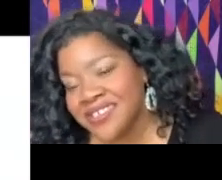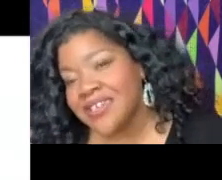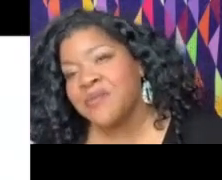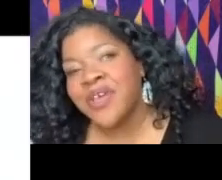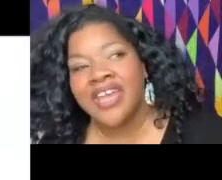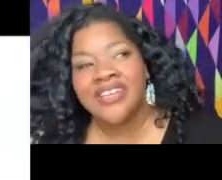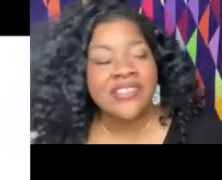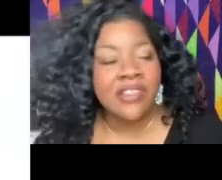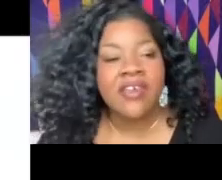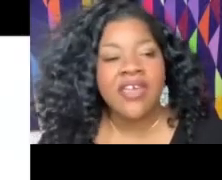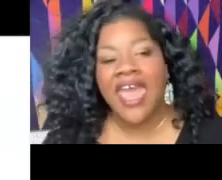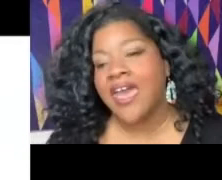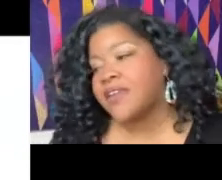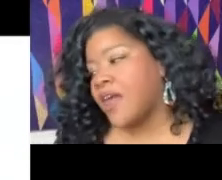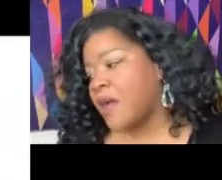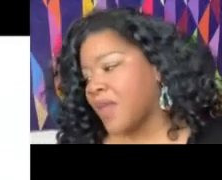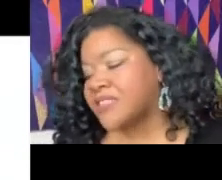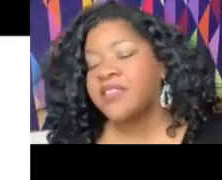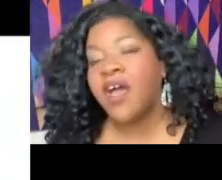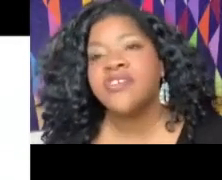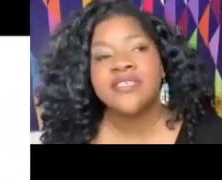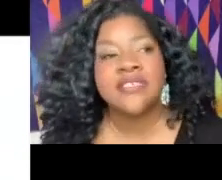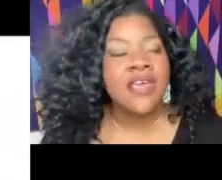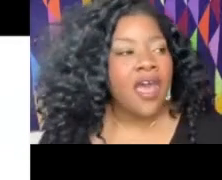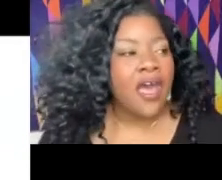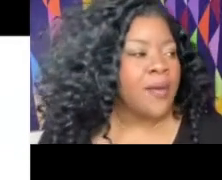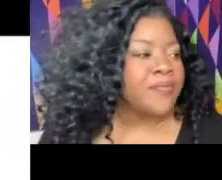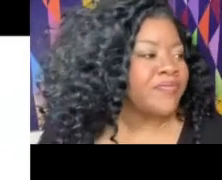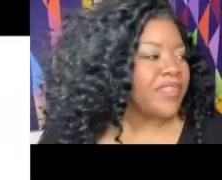that seriously. And what I look at as the